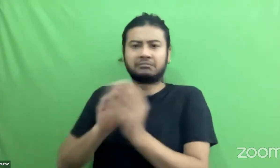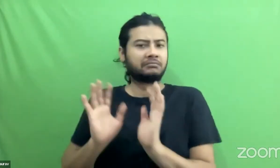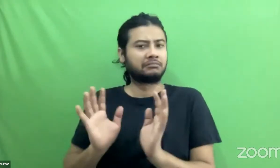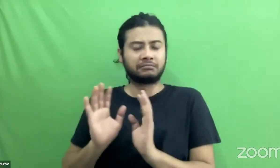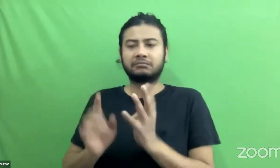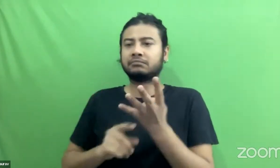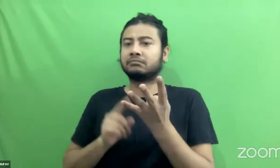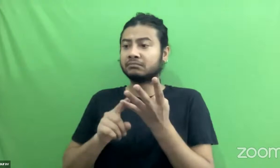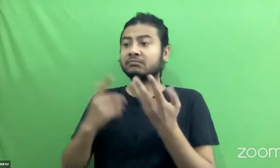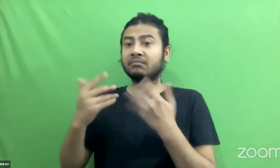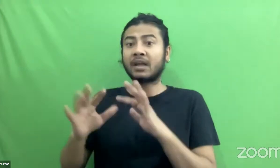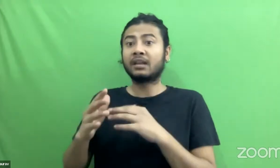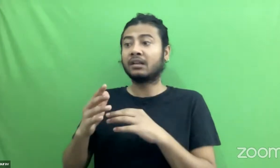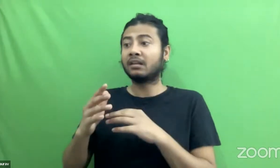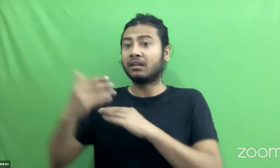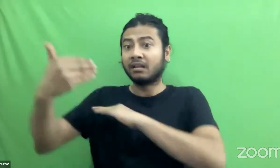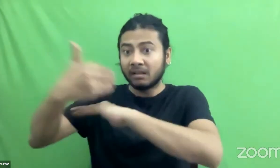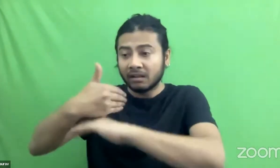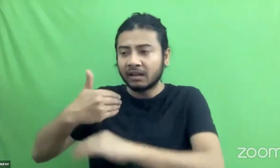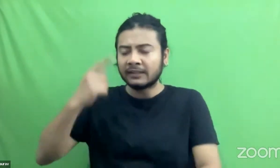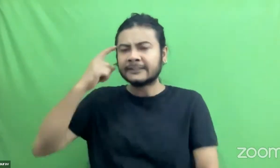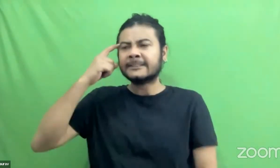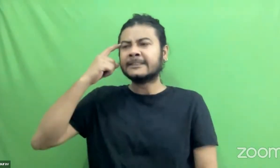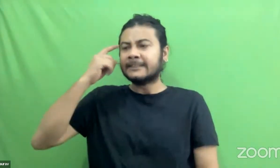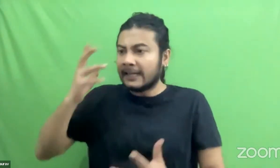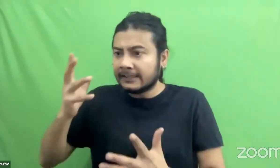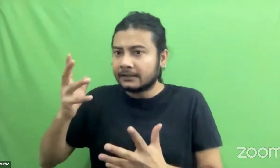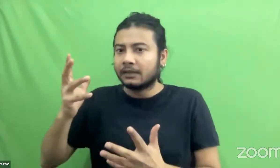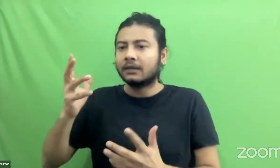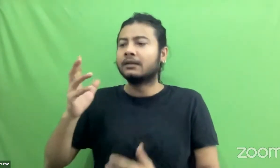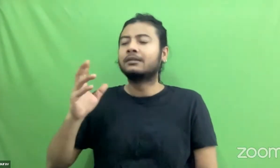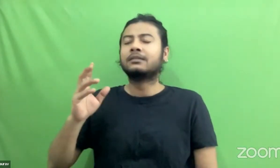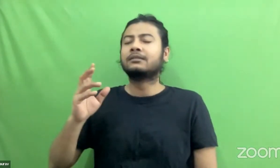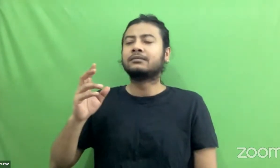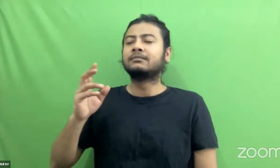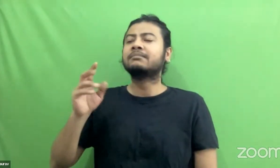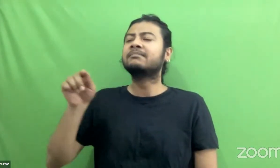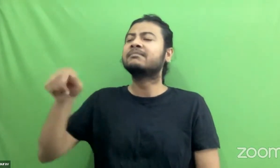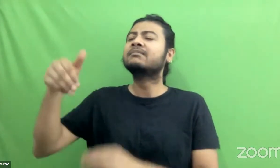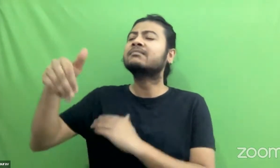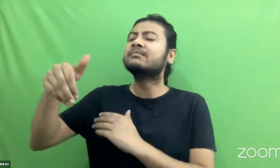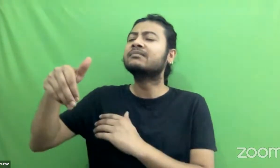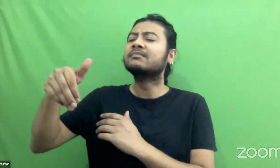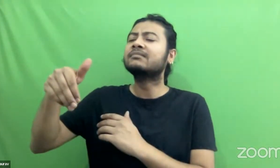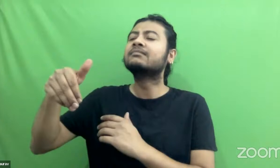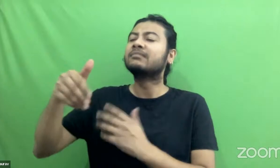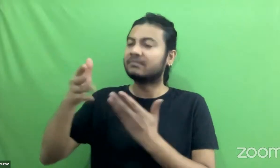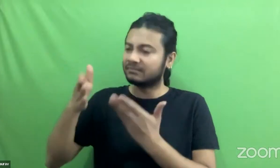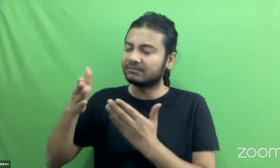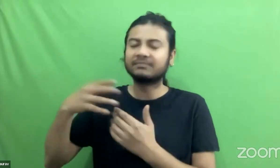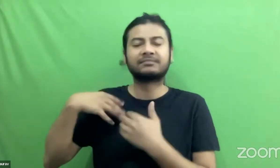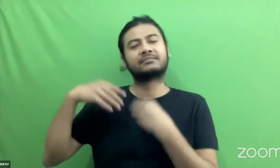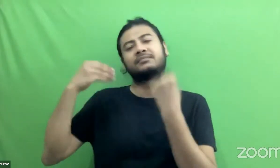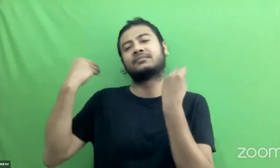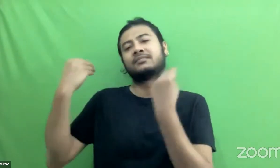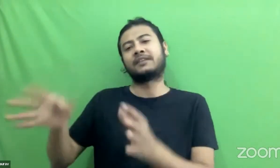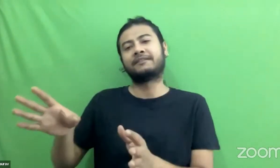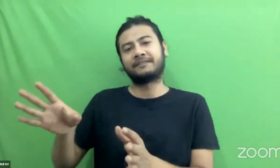that person. You should be clean. You should be religious. So all these things comes under the category